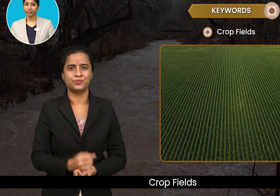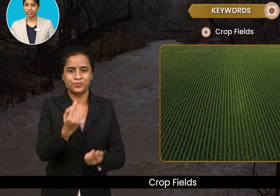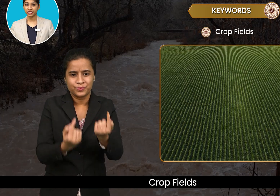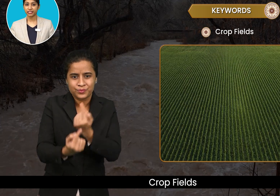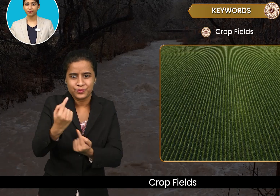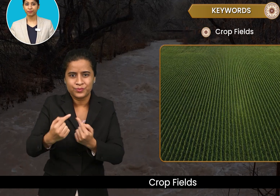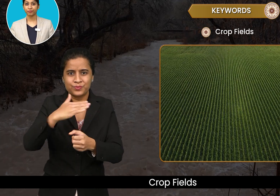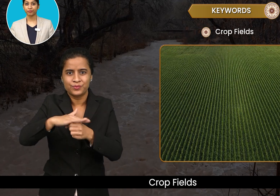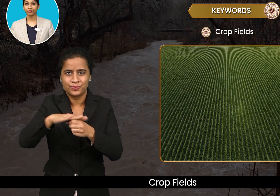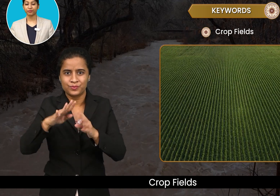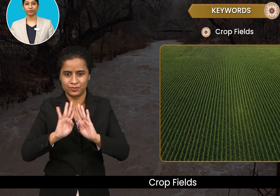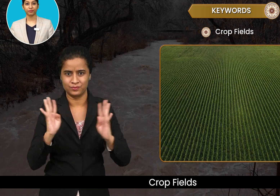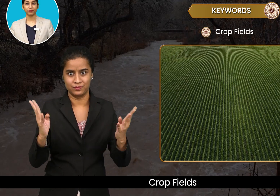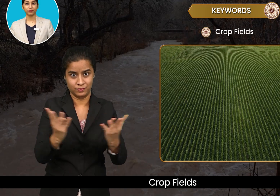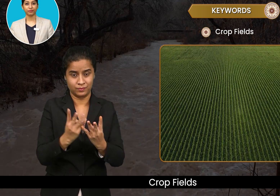crop fields,